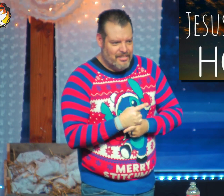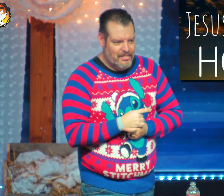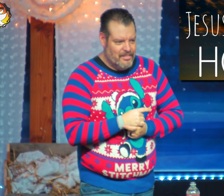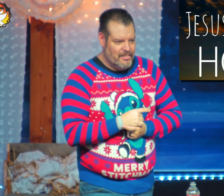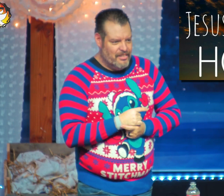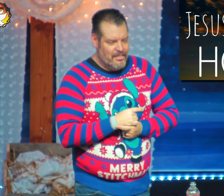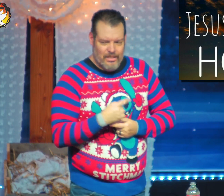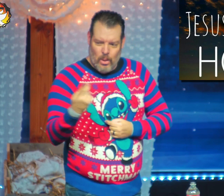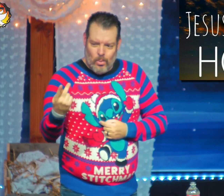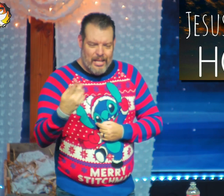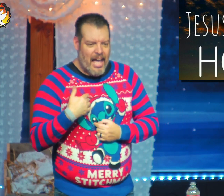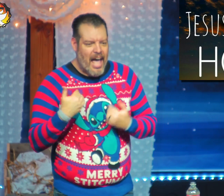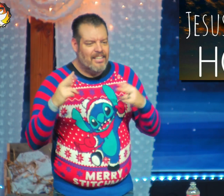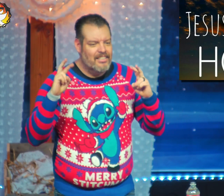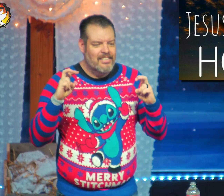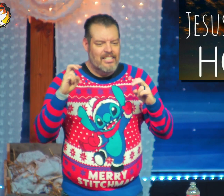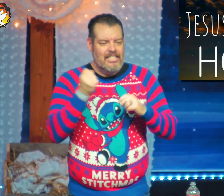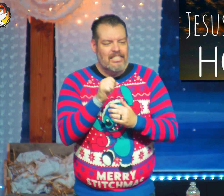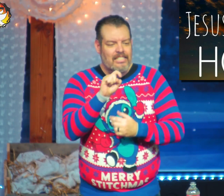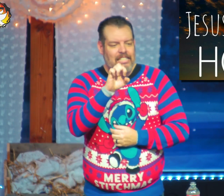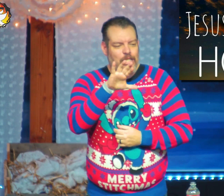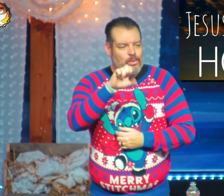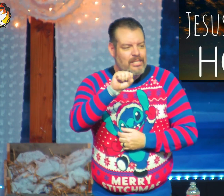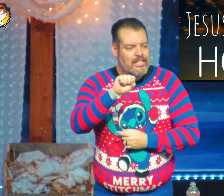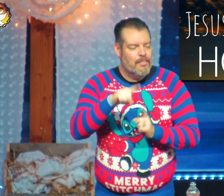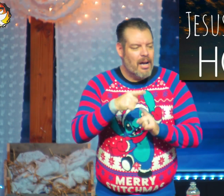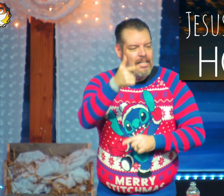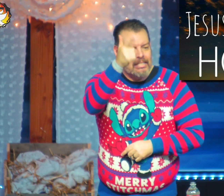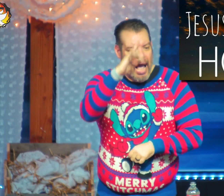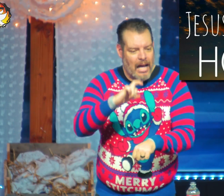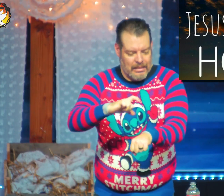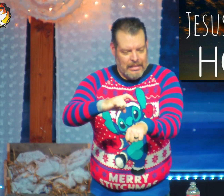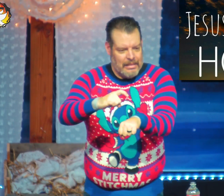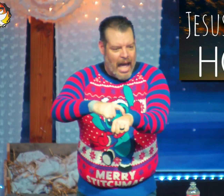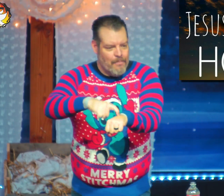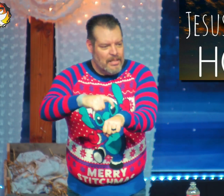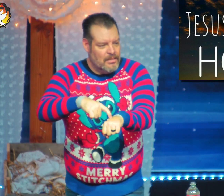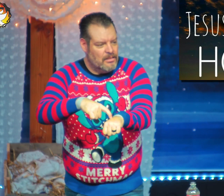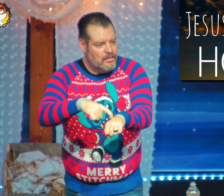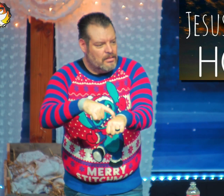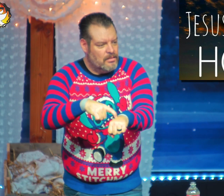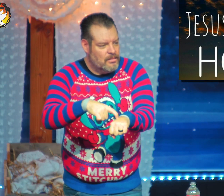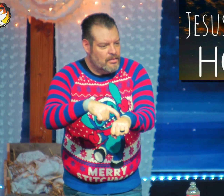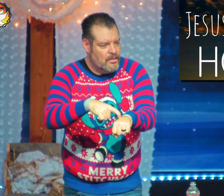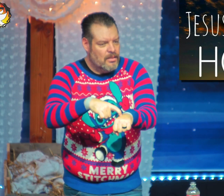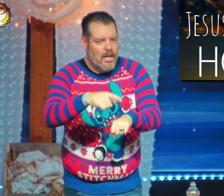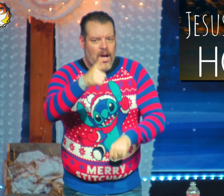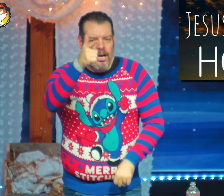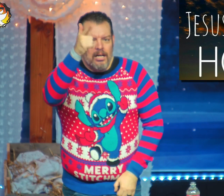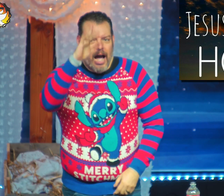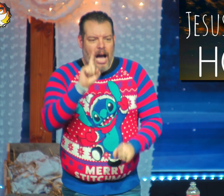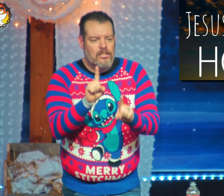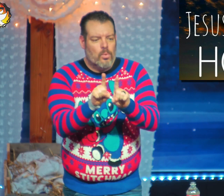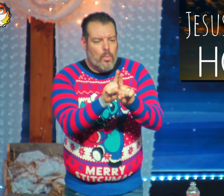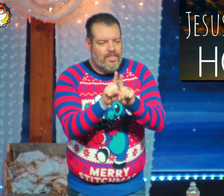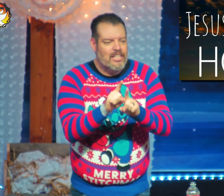minds. In the midst of everything that goes on, that Jesus has given us hope. And the hope is what?